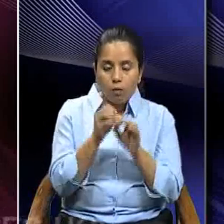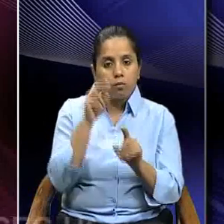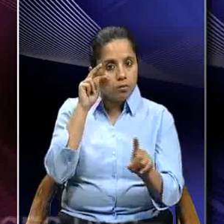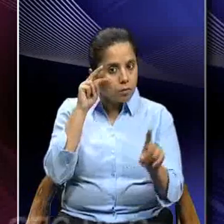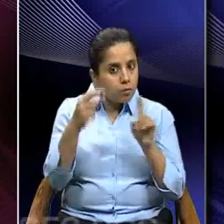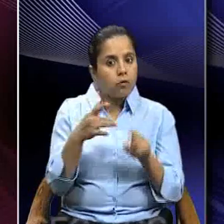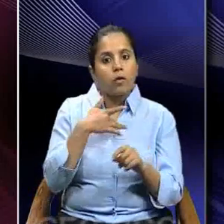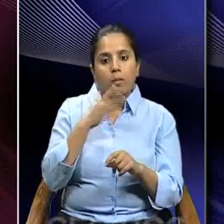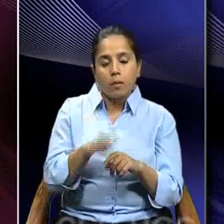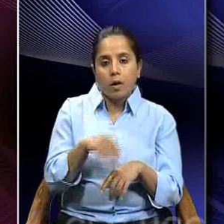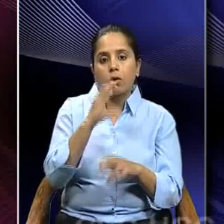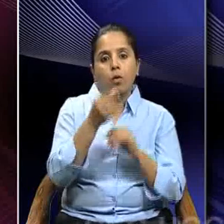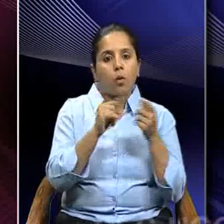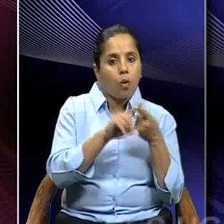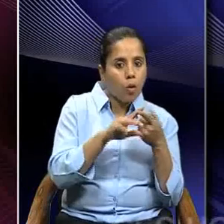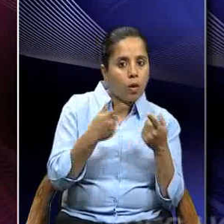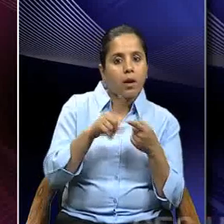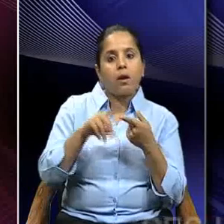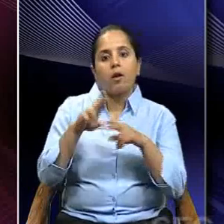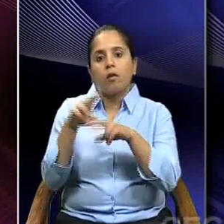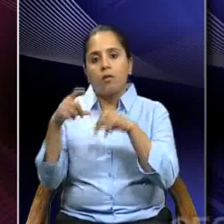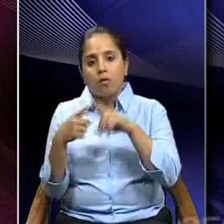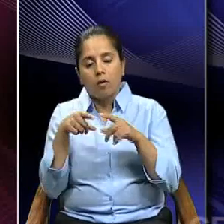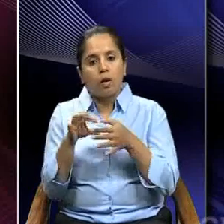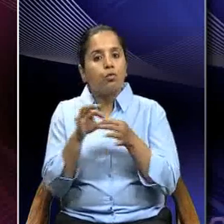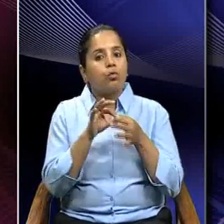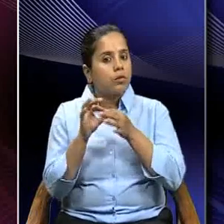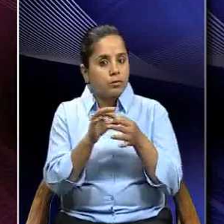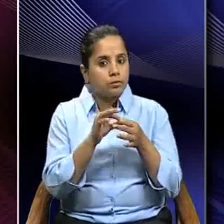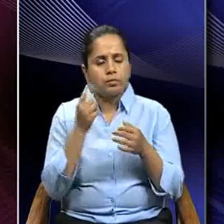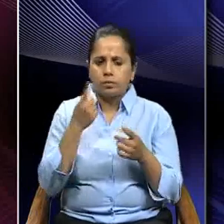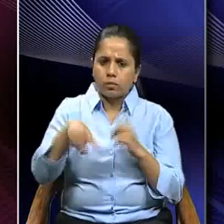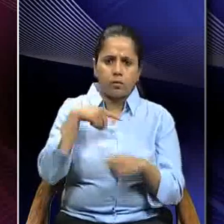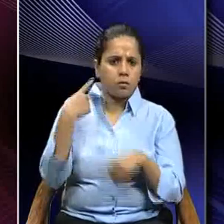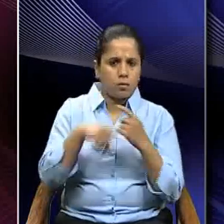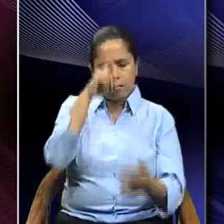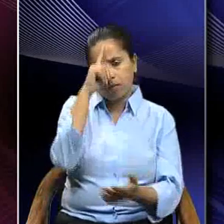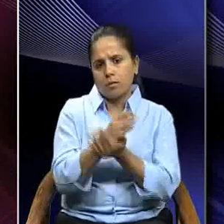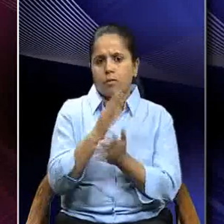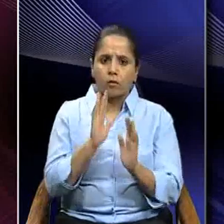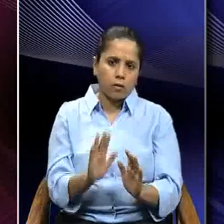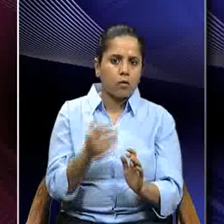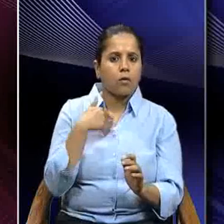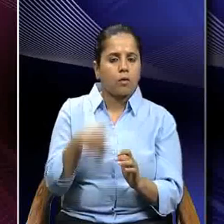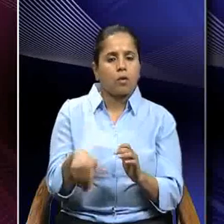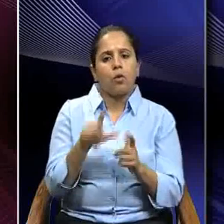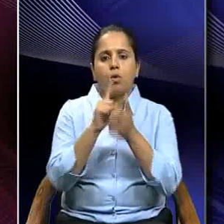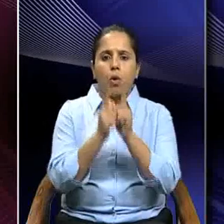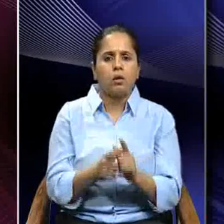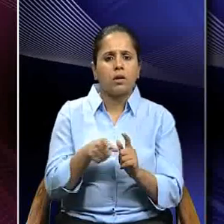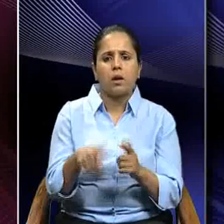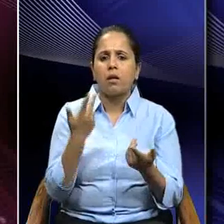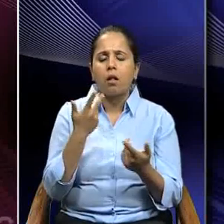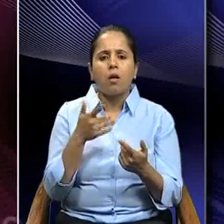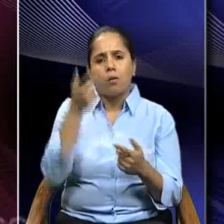of cause and effect relationship. So we always believe into the logic, and there is no harm into that.